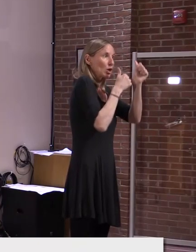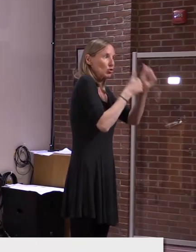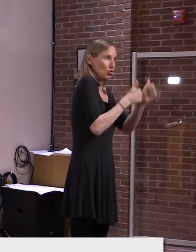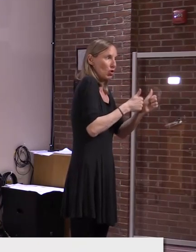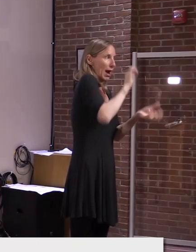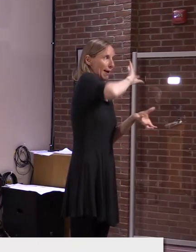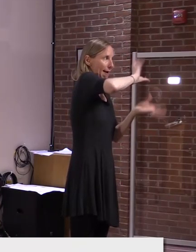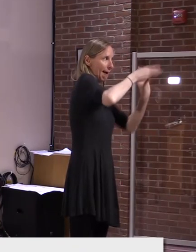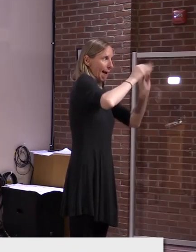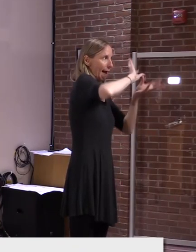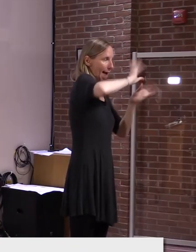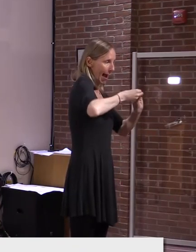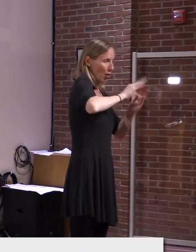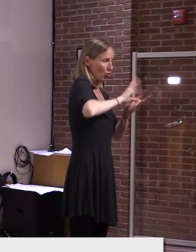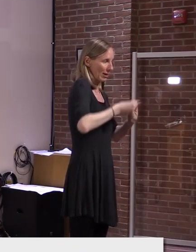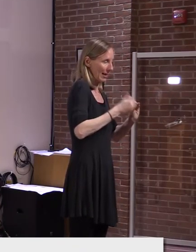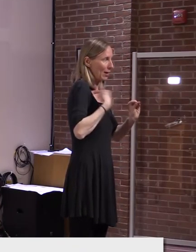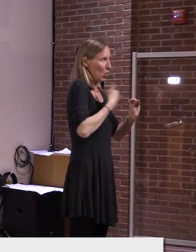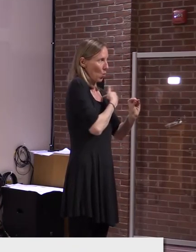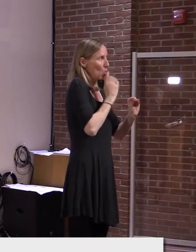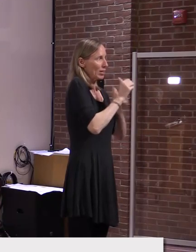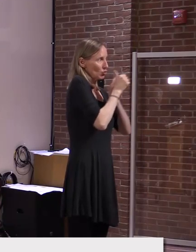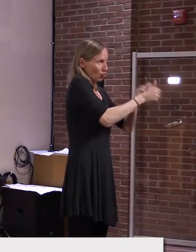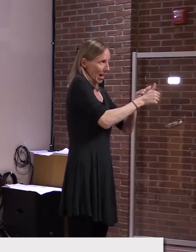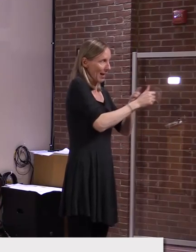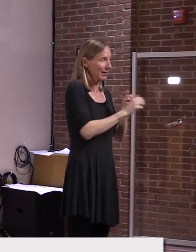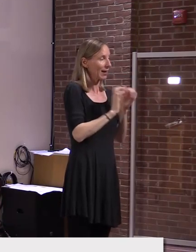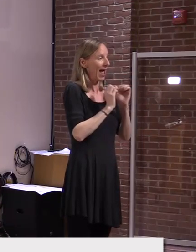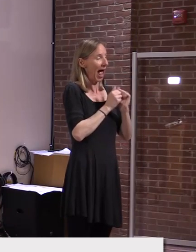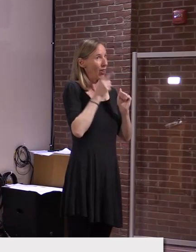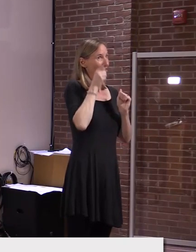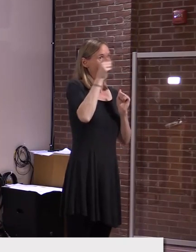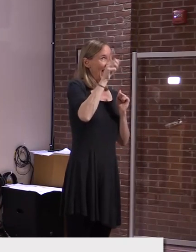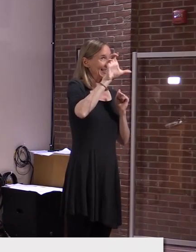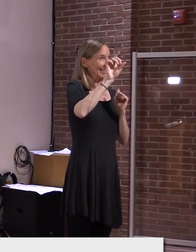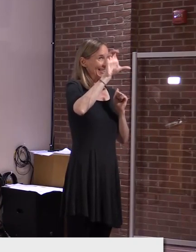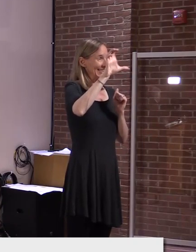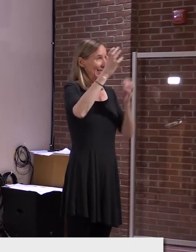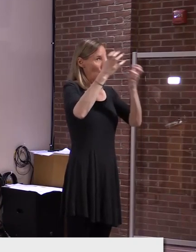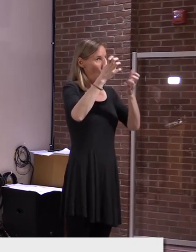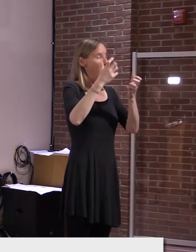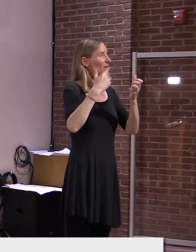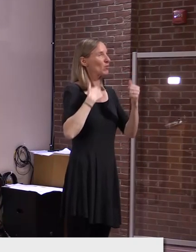aggregate. The way that they break it down and the way that they want it broken down violates